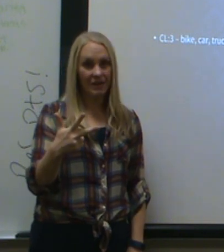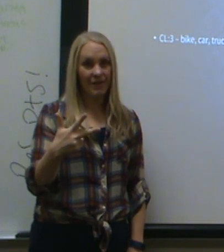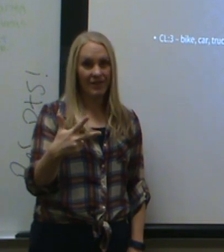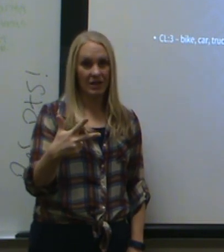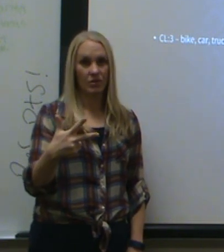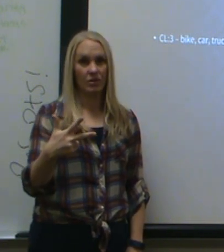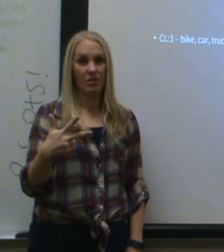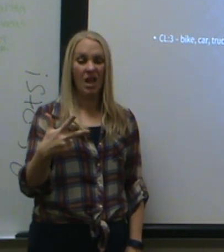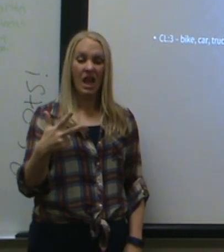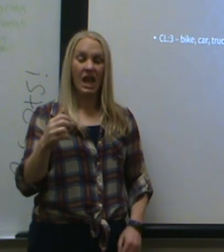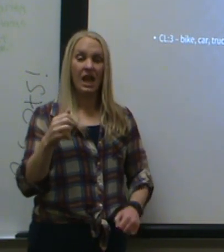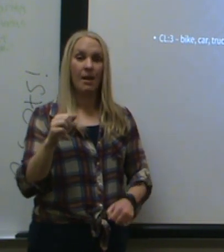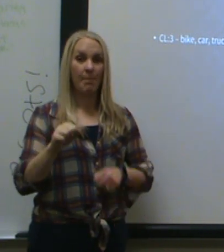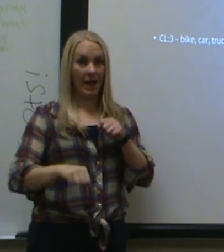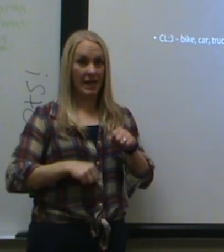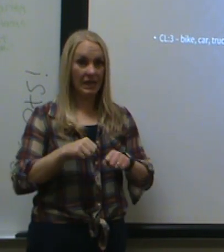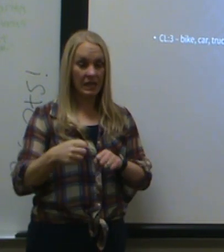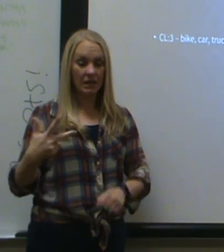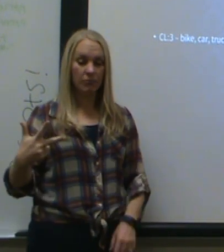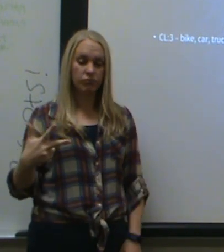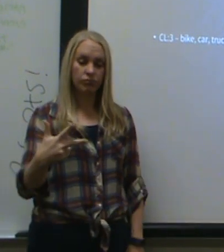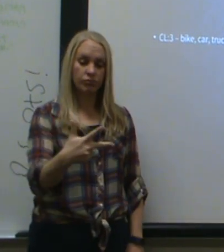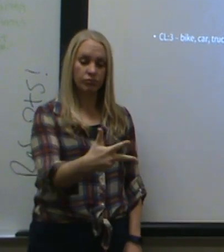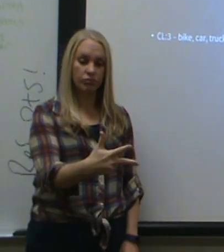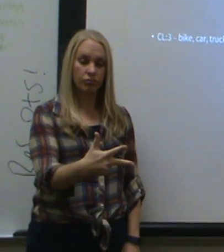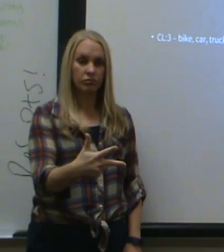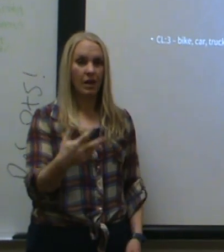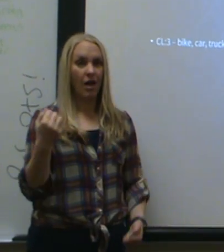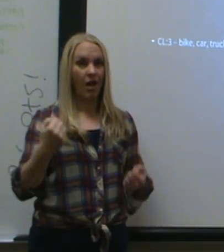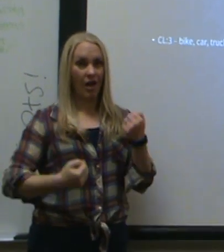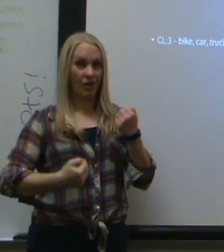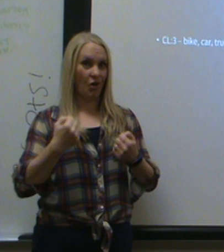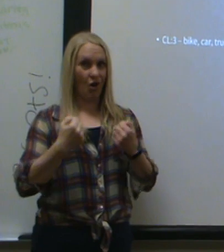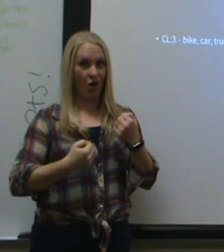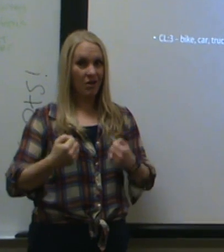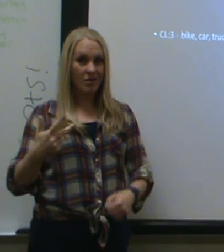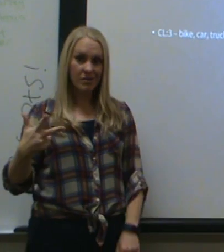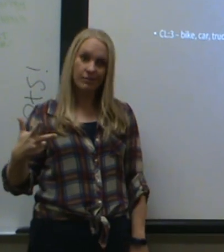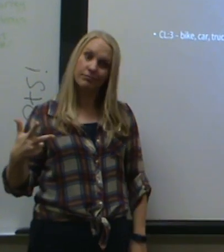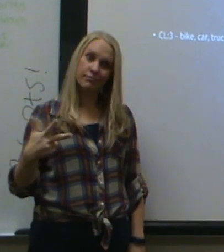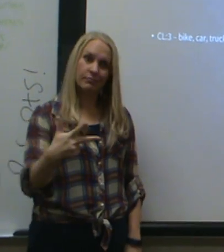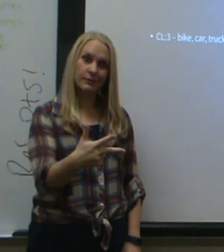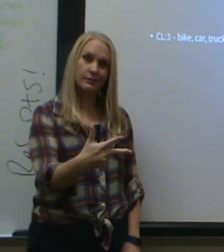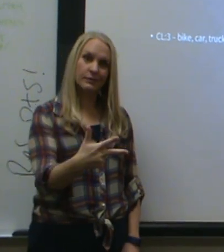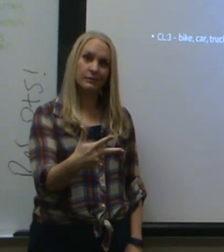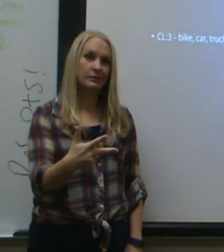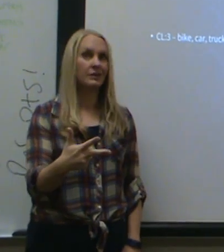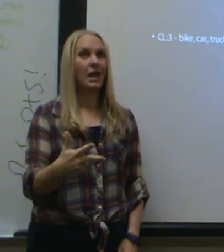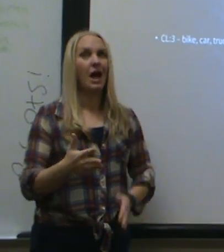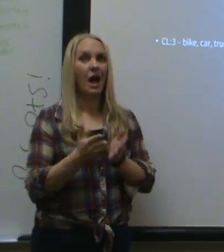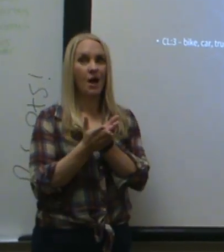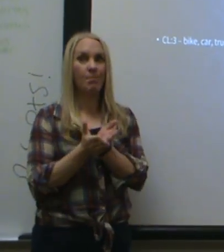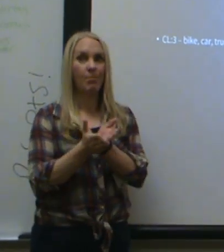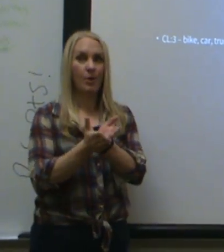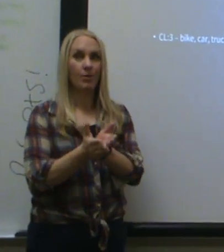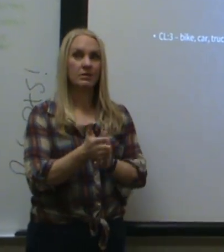of a vehicle. A bike, a car, a boat,